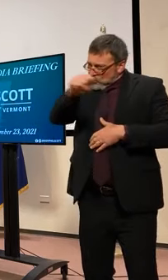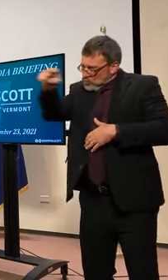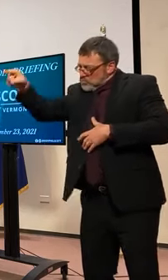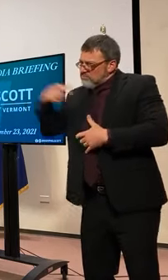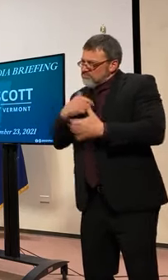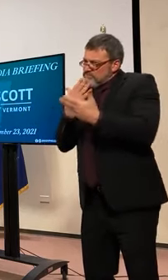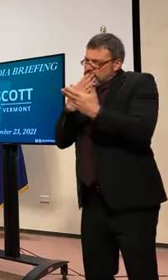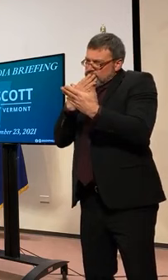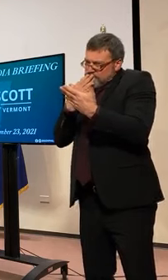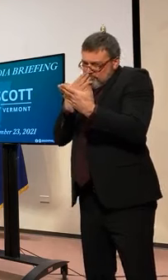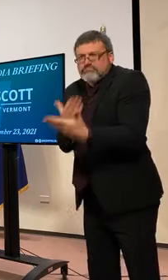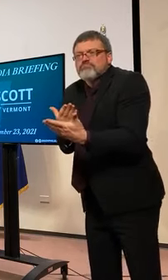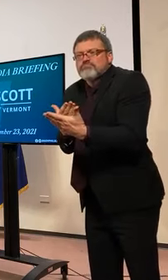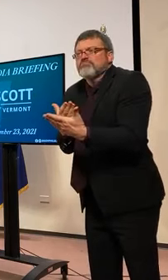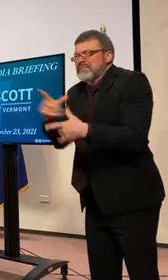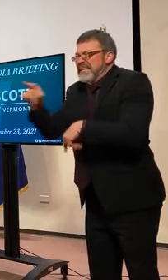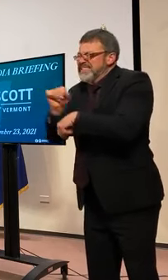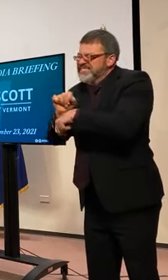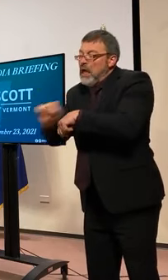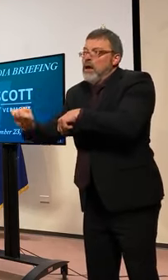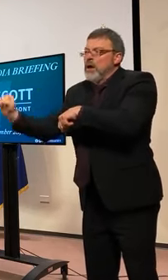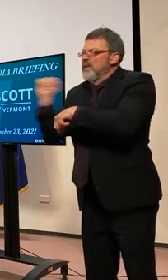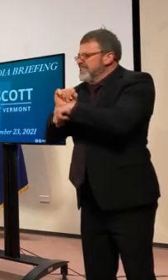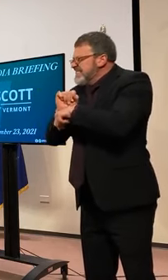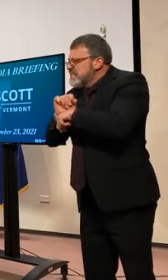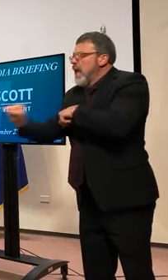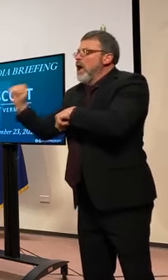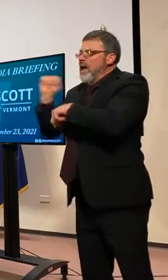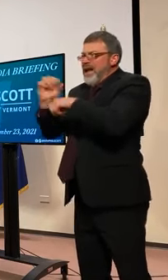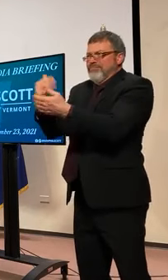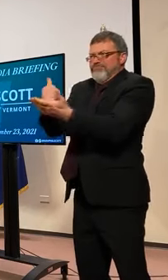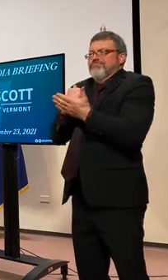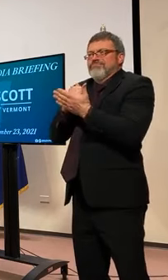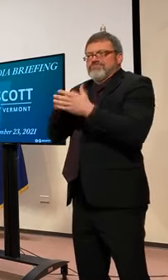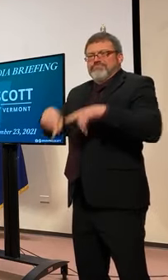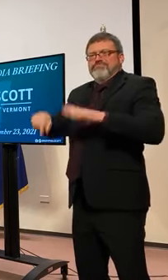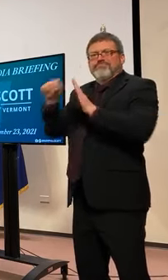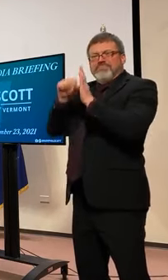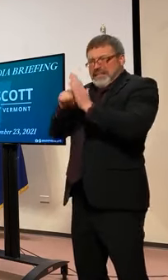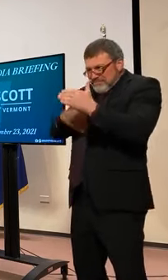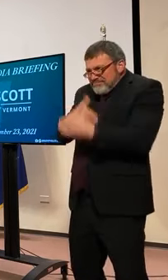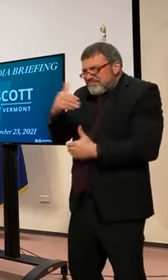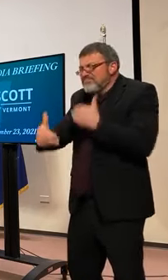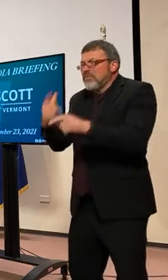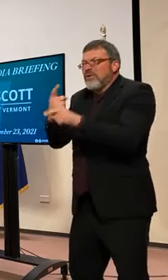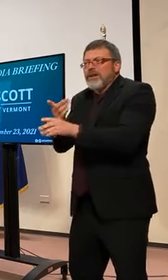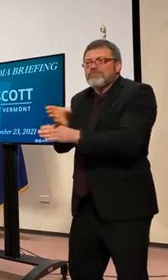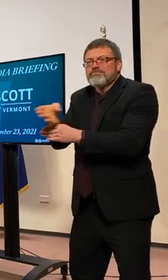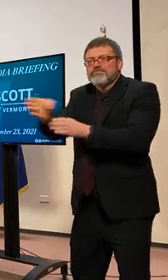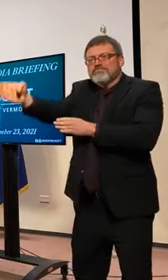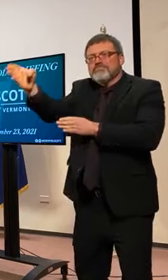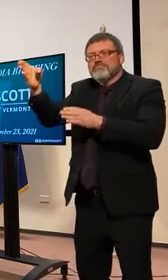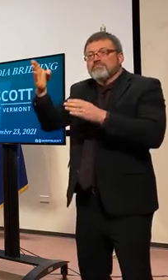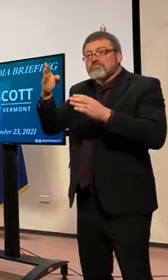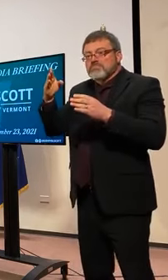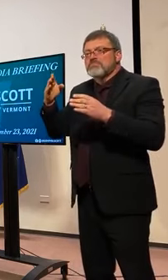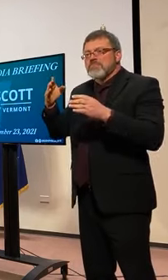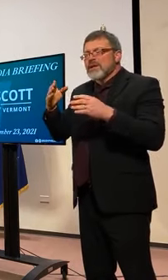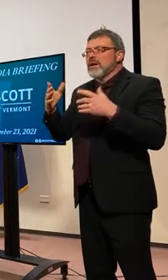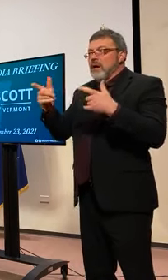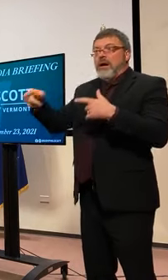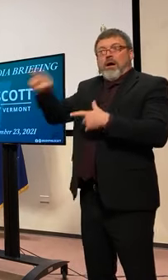if you hadn't stepped up and done your part. And thank you to all those who served your community through your